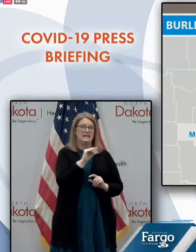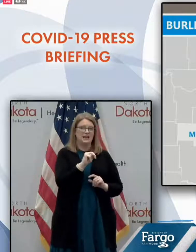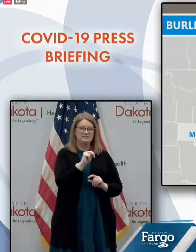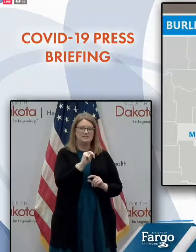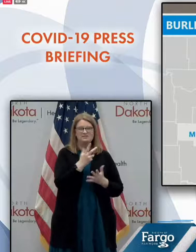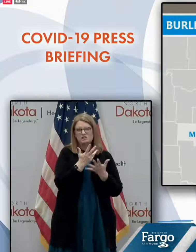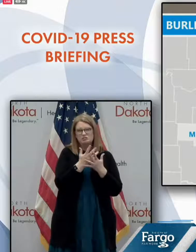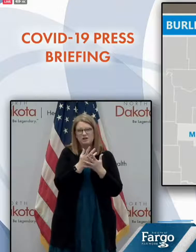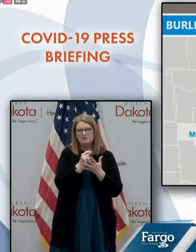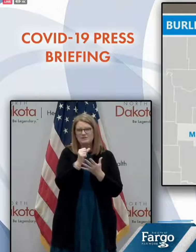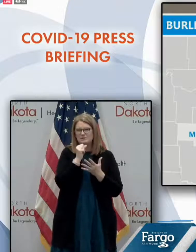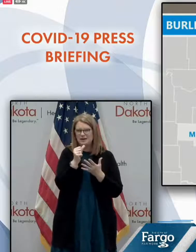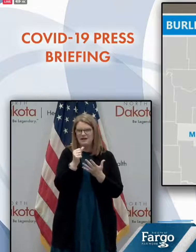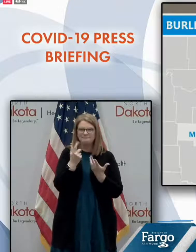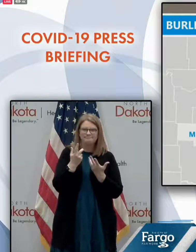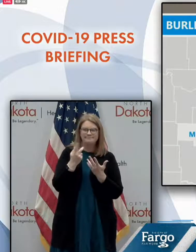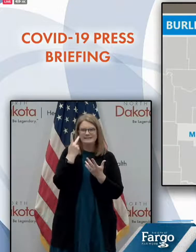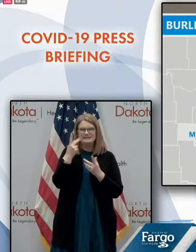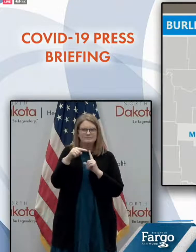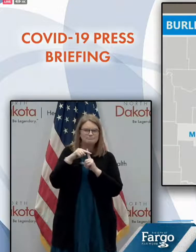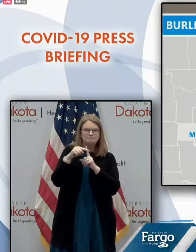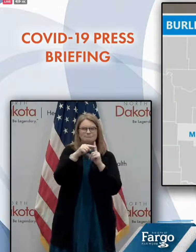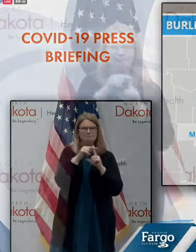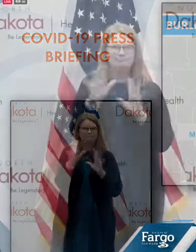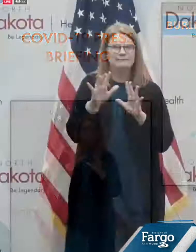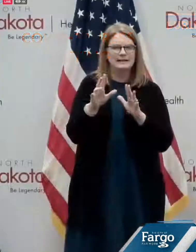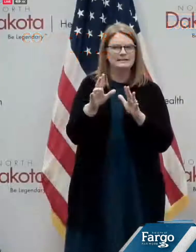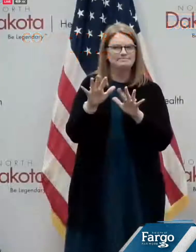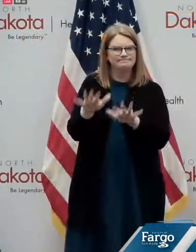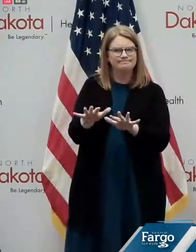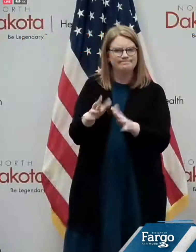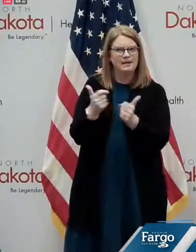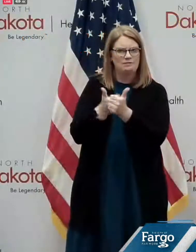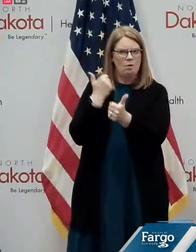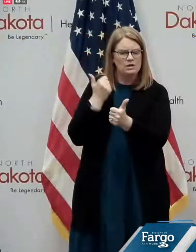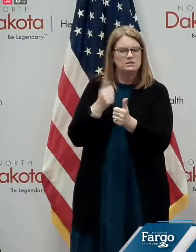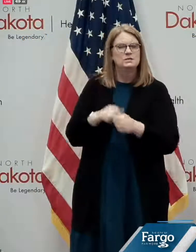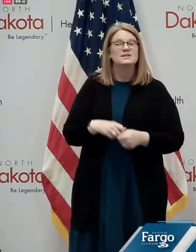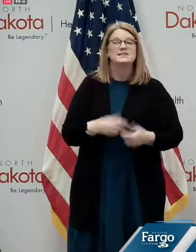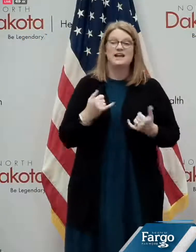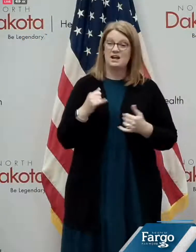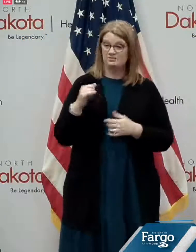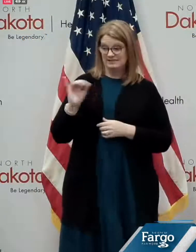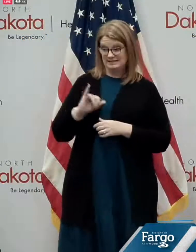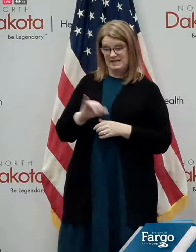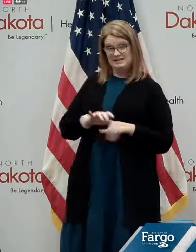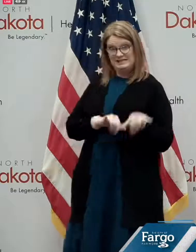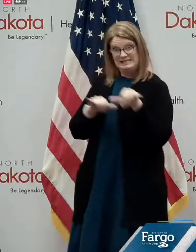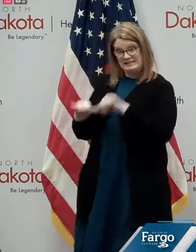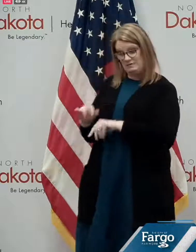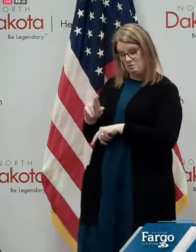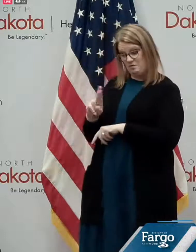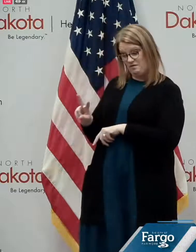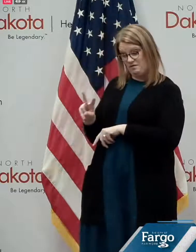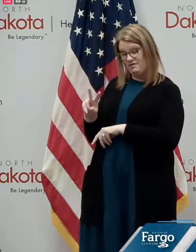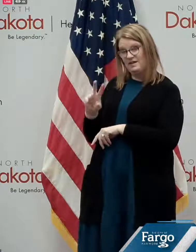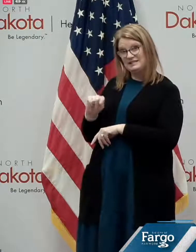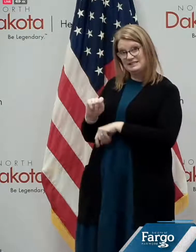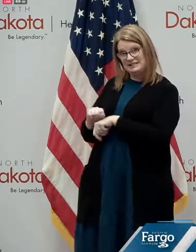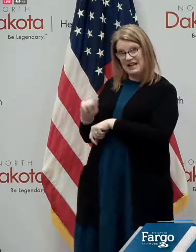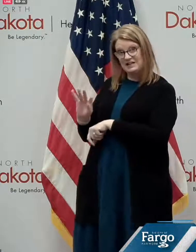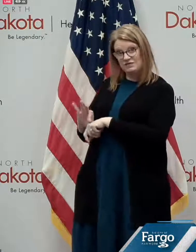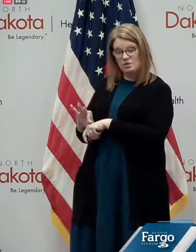want to make sure it stays that way. Like the Red River Valley Task Force, the goal is to work on preventing and